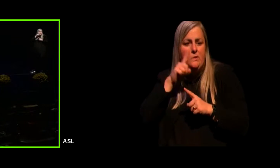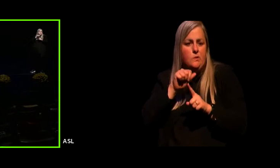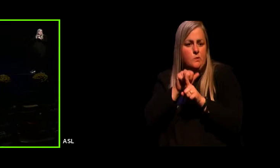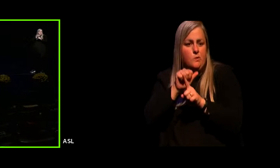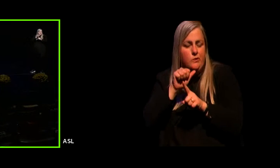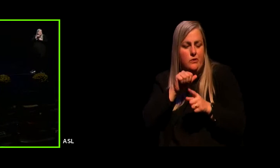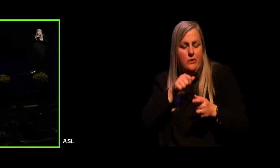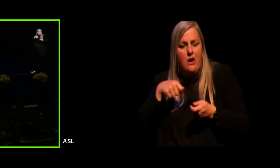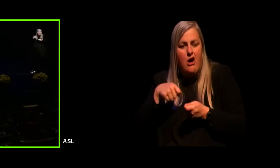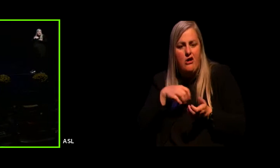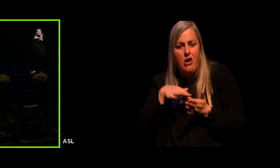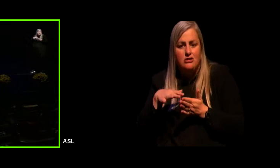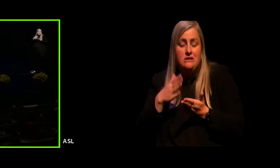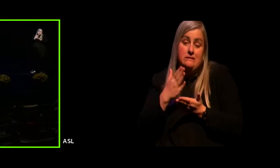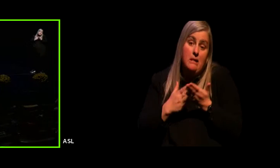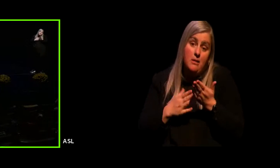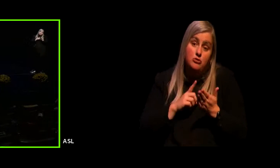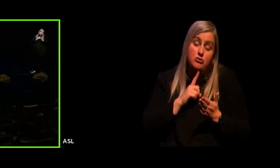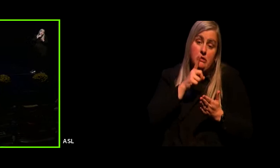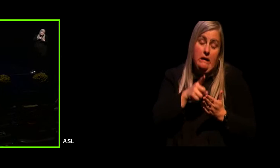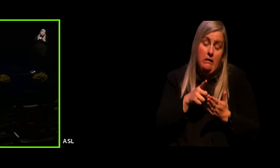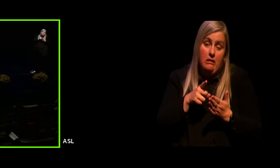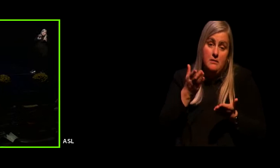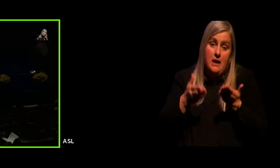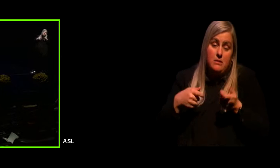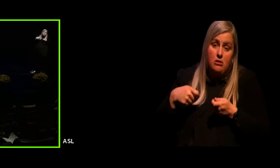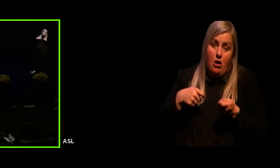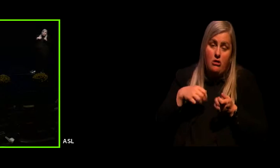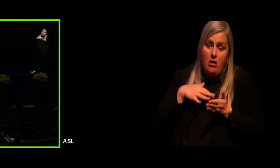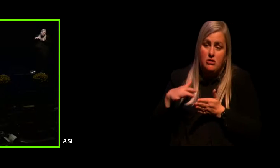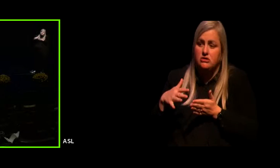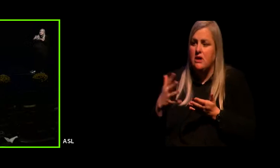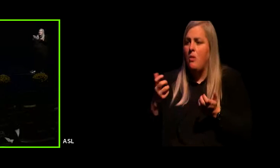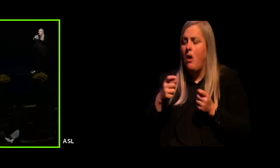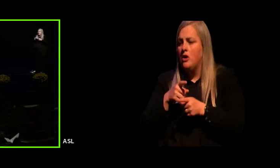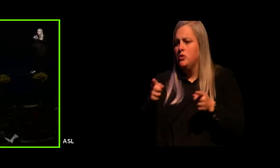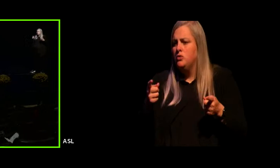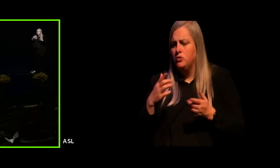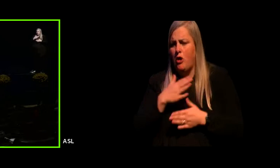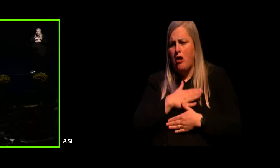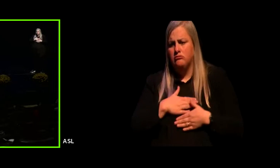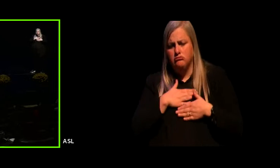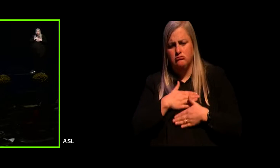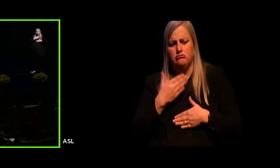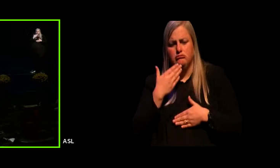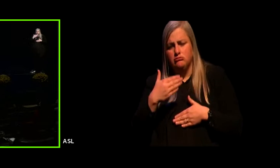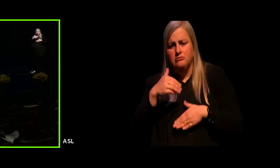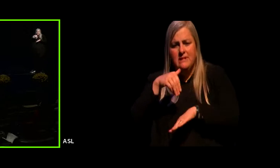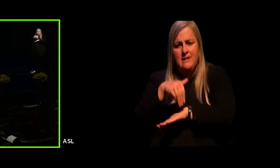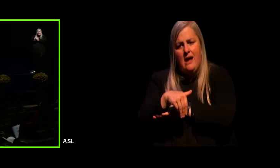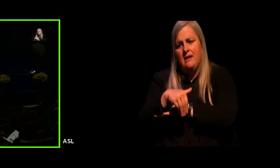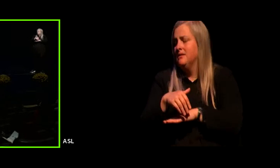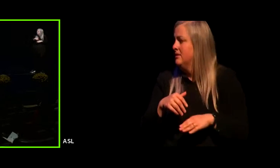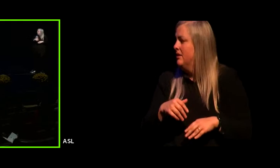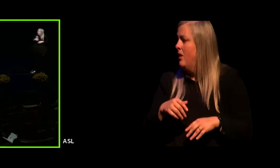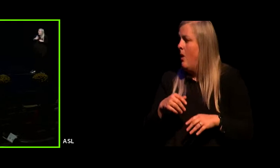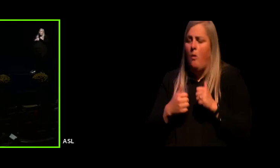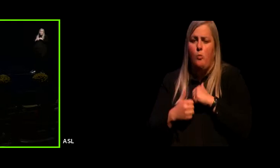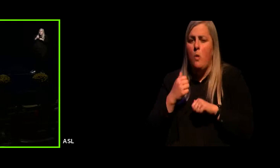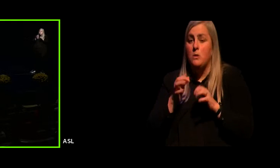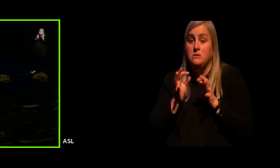some real archaeology. And yeah, I want y'all to have a good night. And the most important